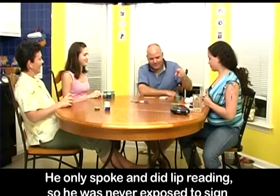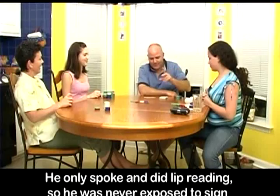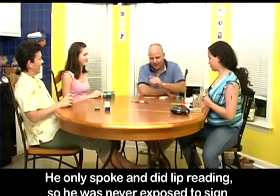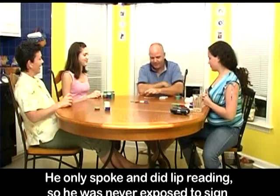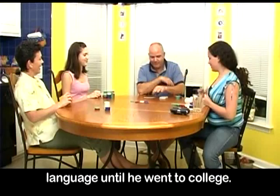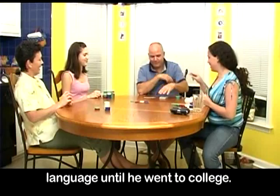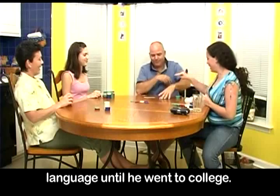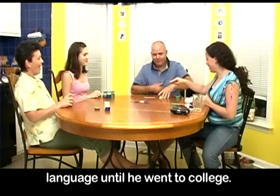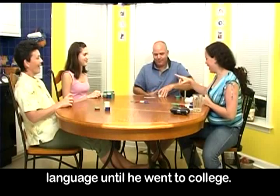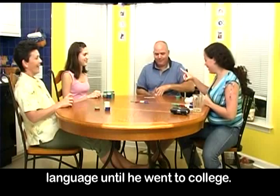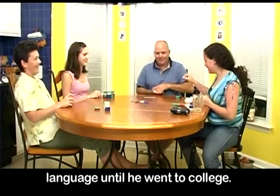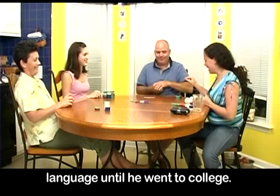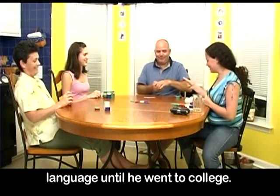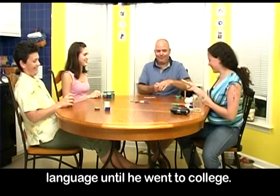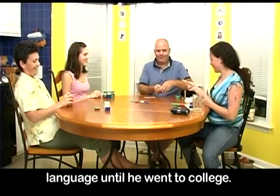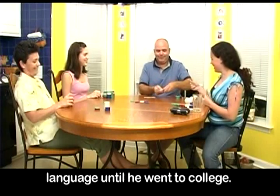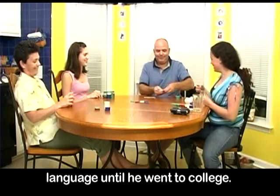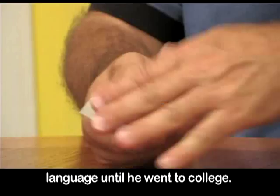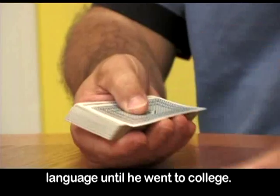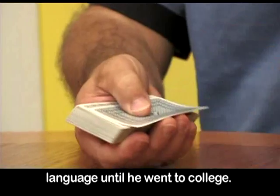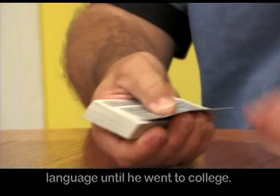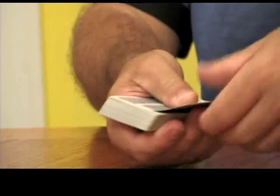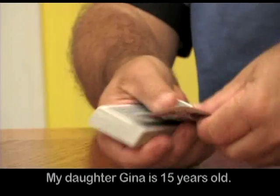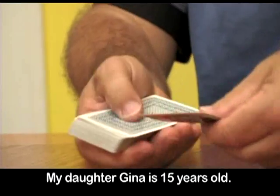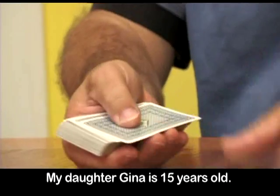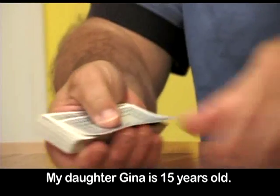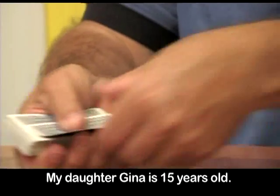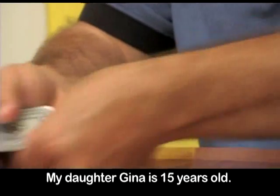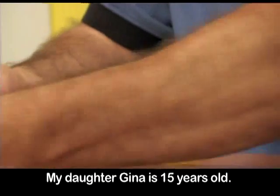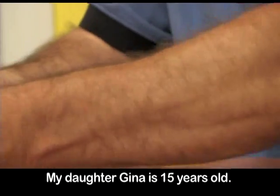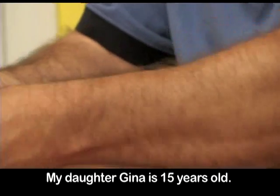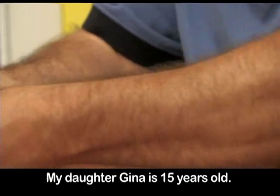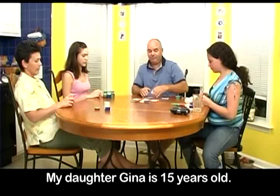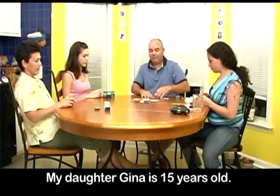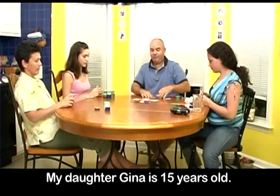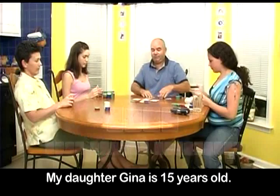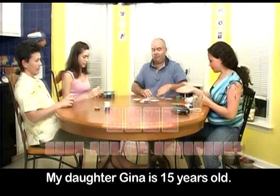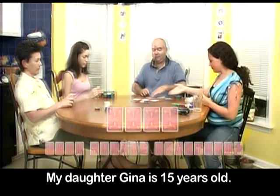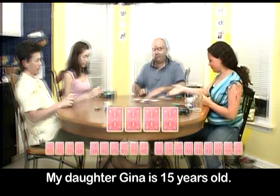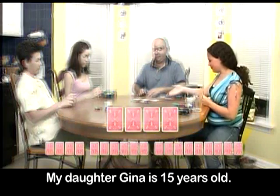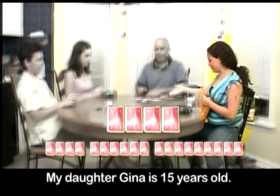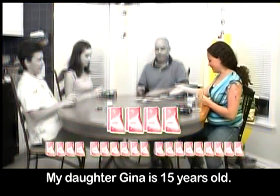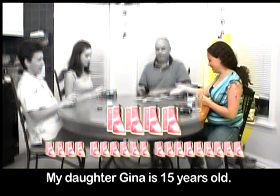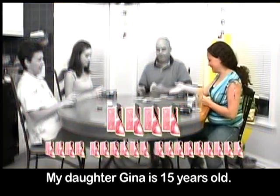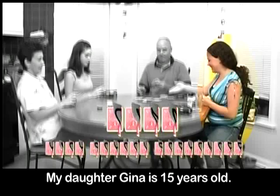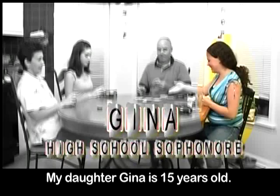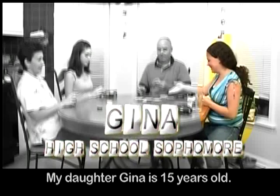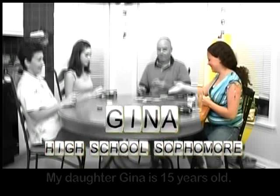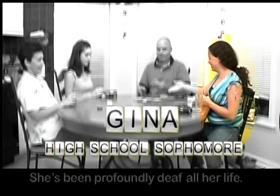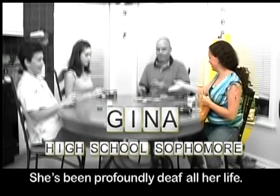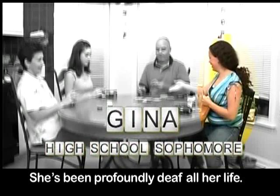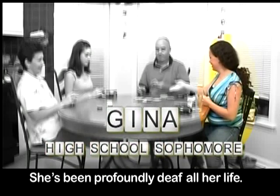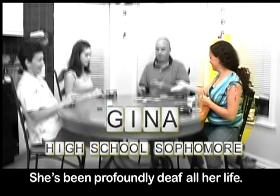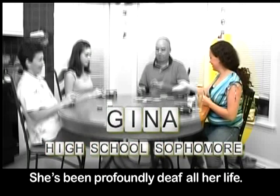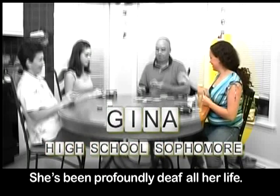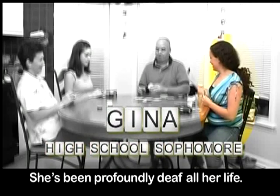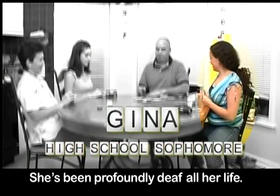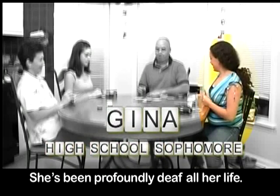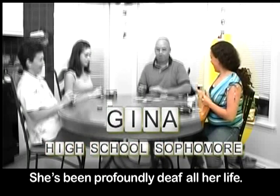to sign language until he went to college. My daughter Gina is 15 years old. She's been profoundly deaf